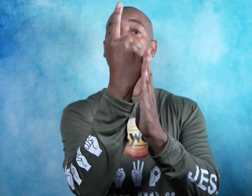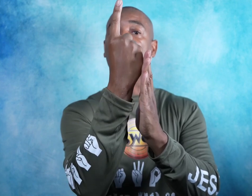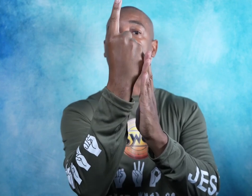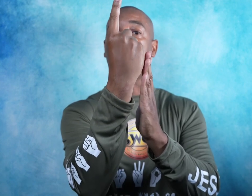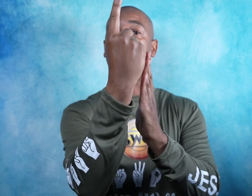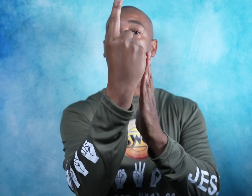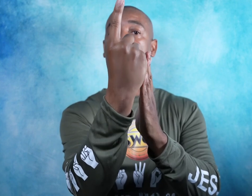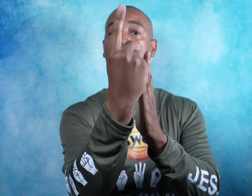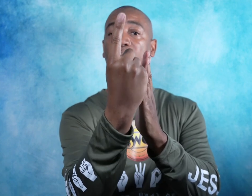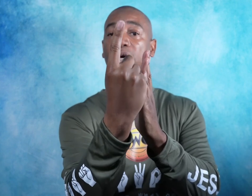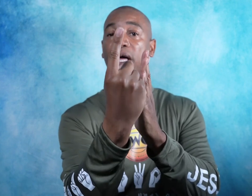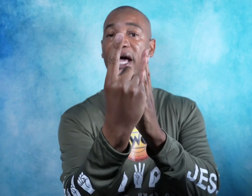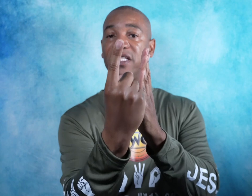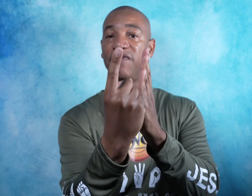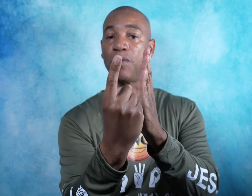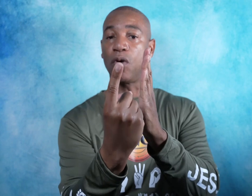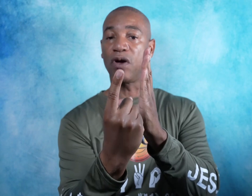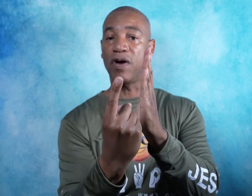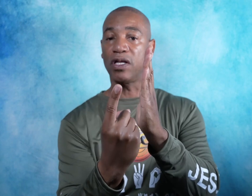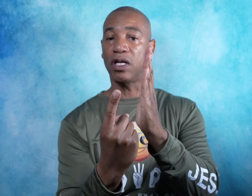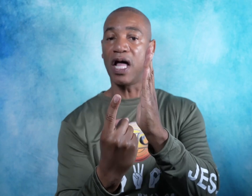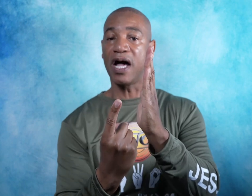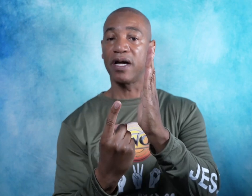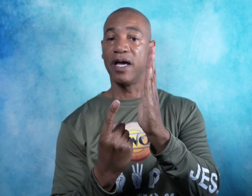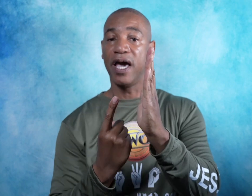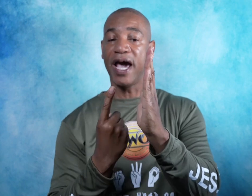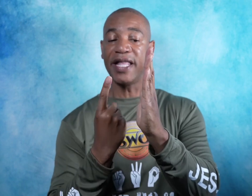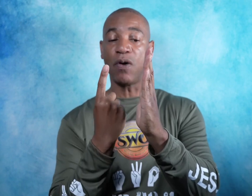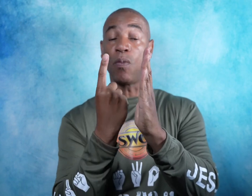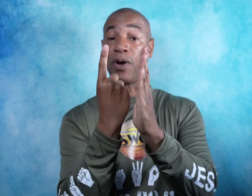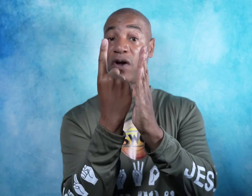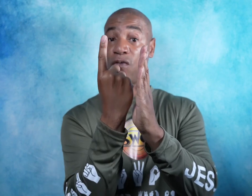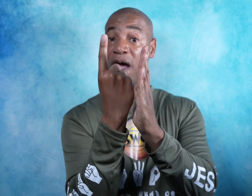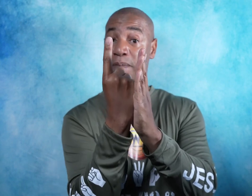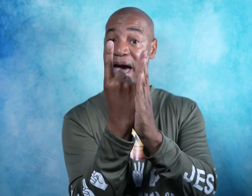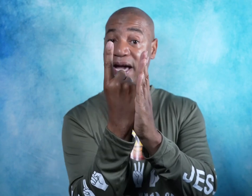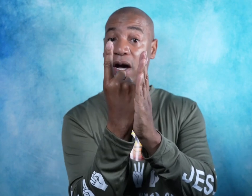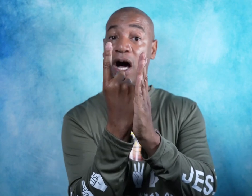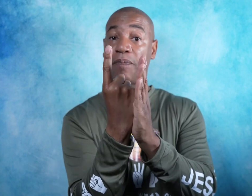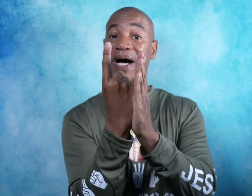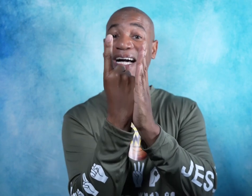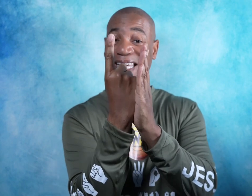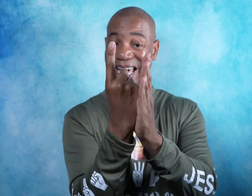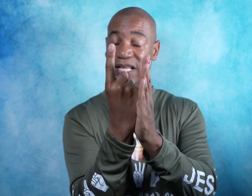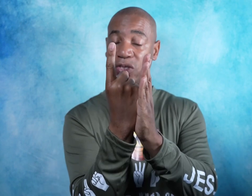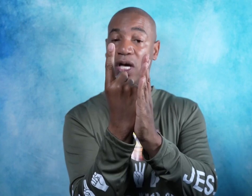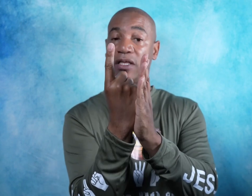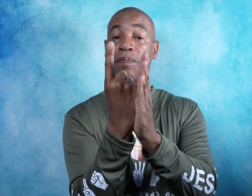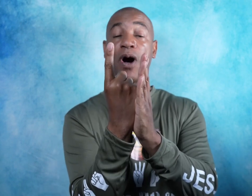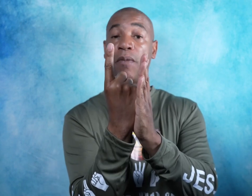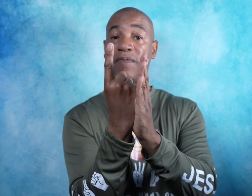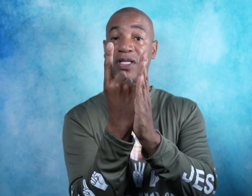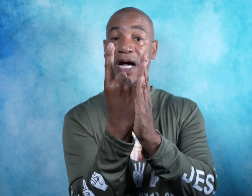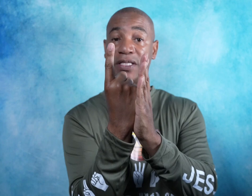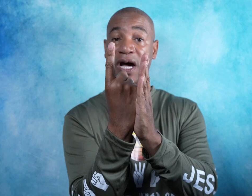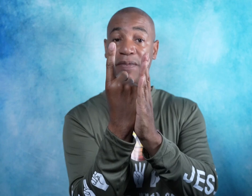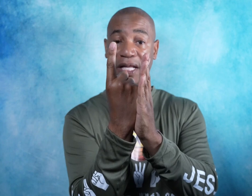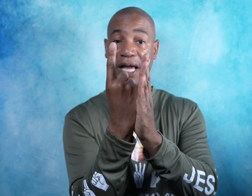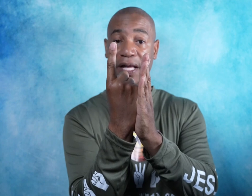rotation forward, as if I'm going around the clock, and I will bring it right back up against the palm of the non-dominant hand.